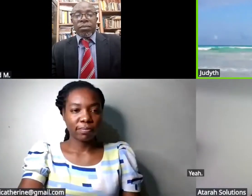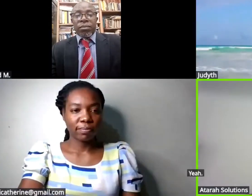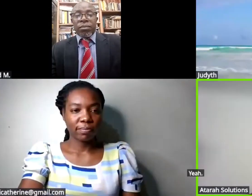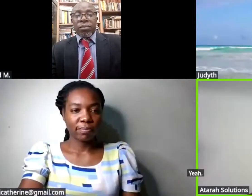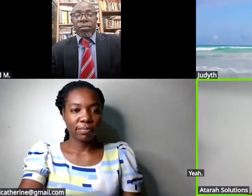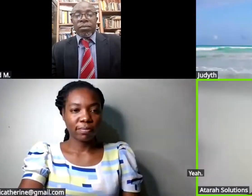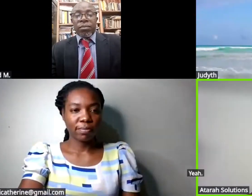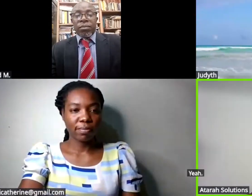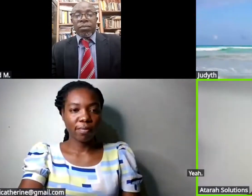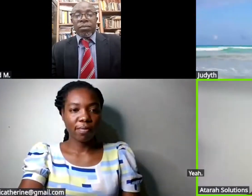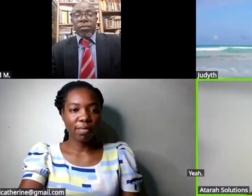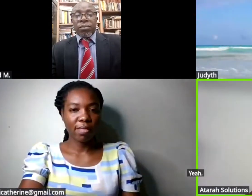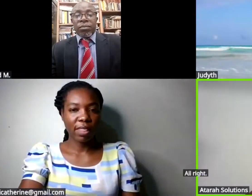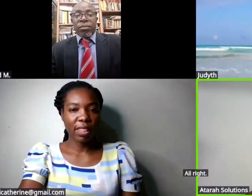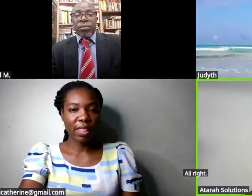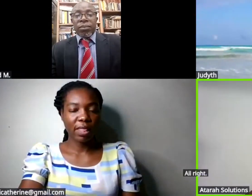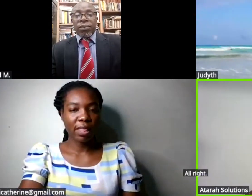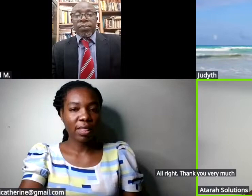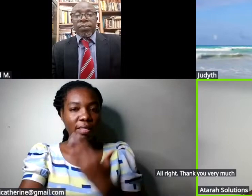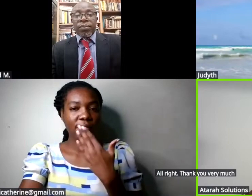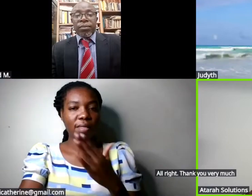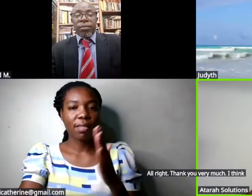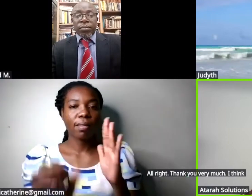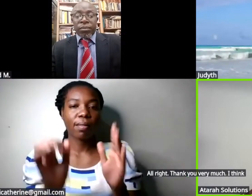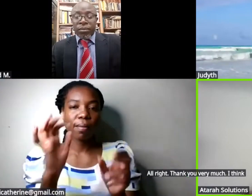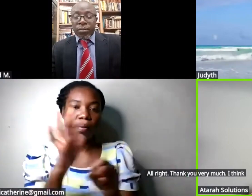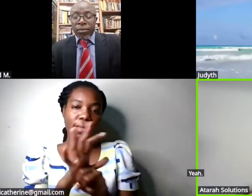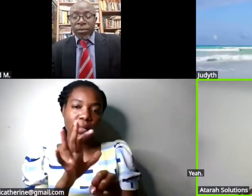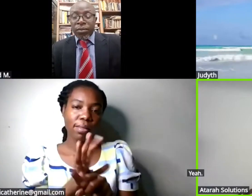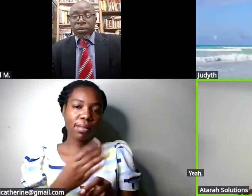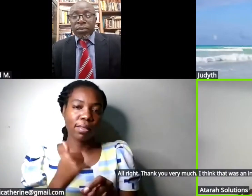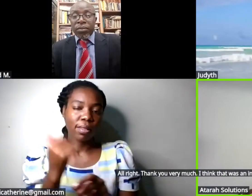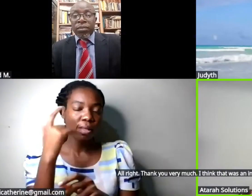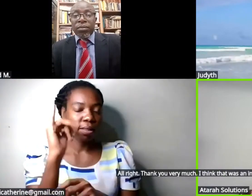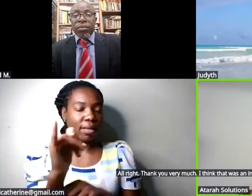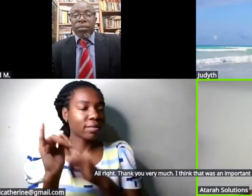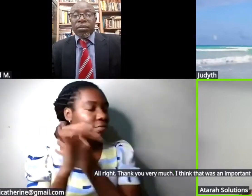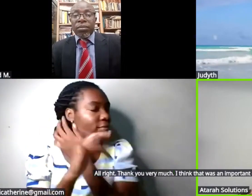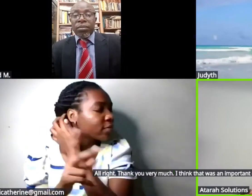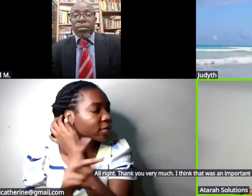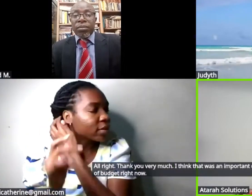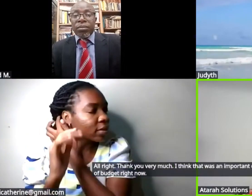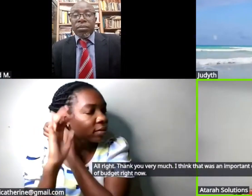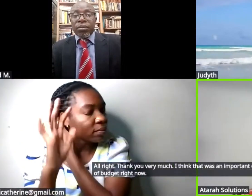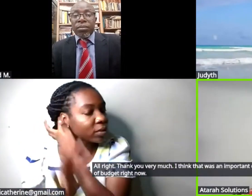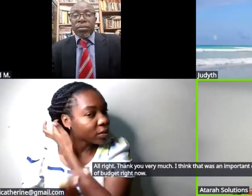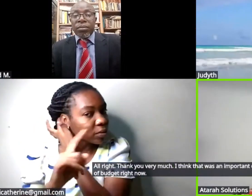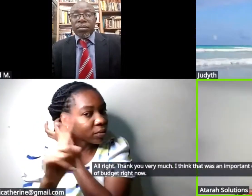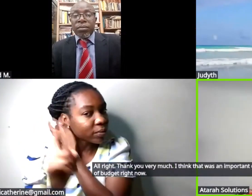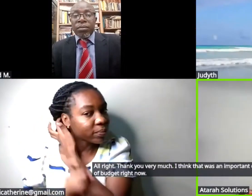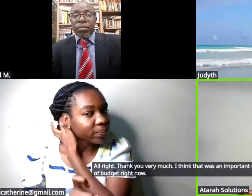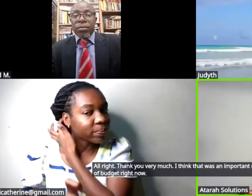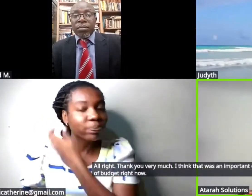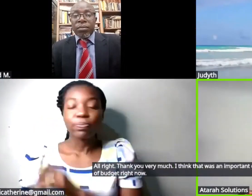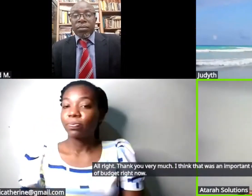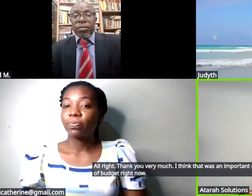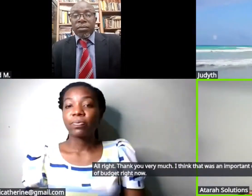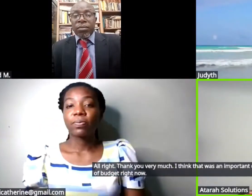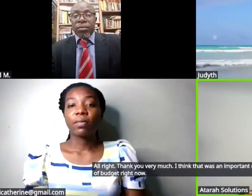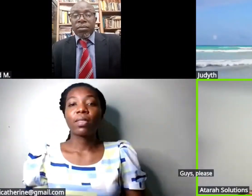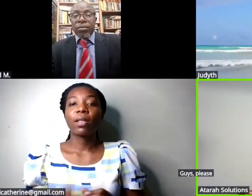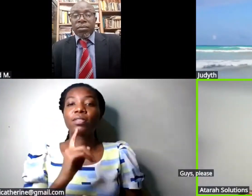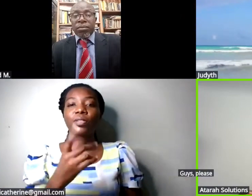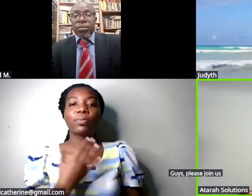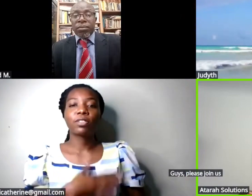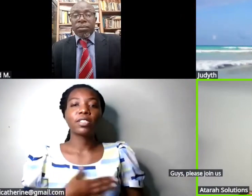All right. Thank you very much. I think that was an important question because of budget right now. Guys, please join us on